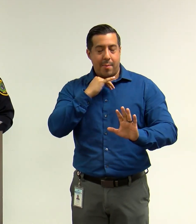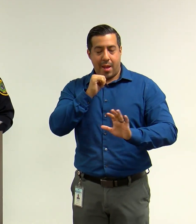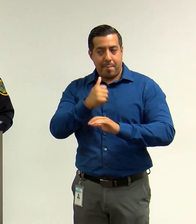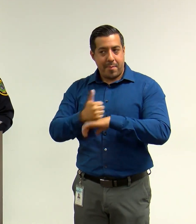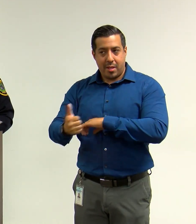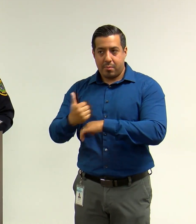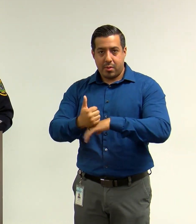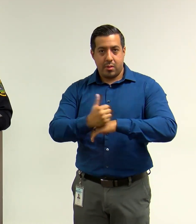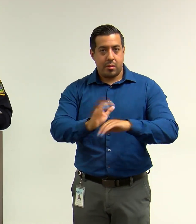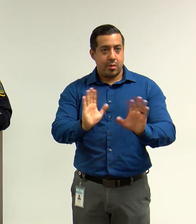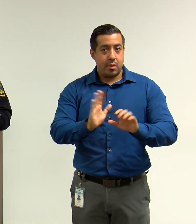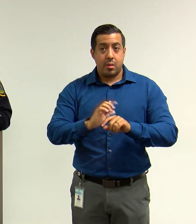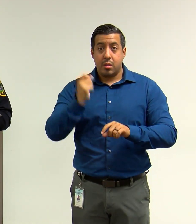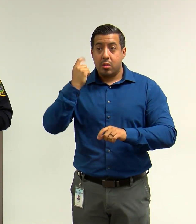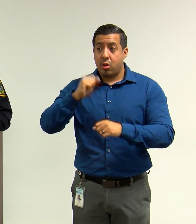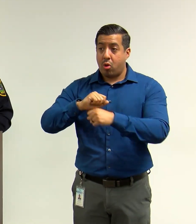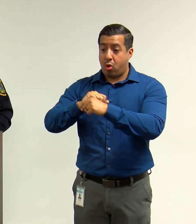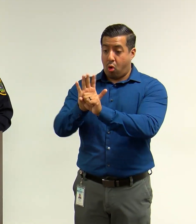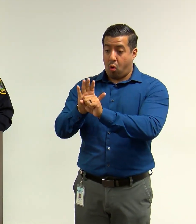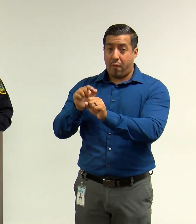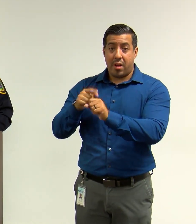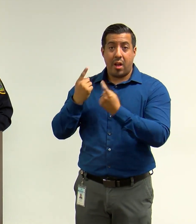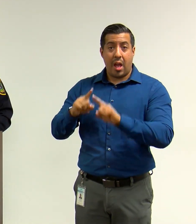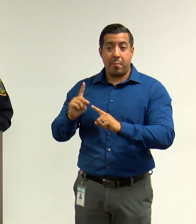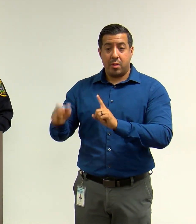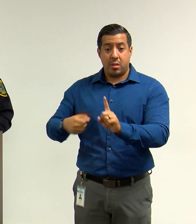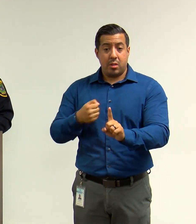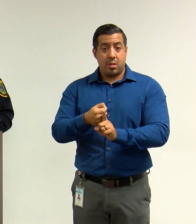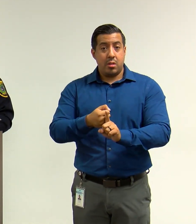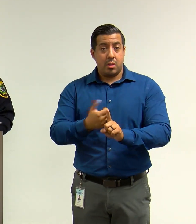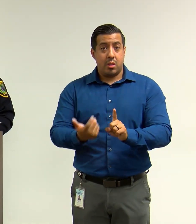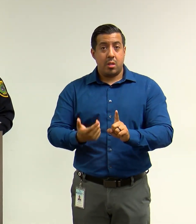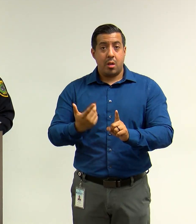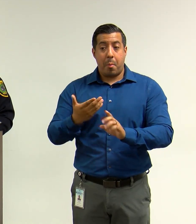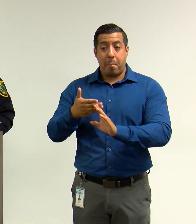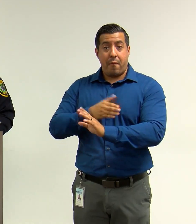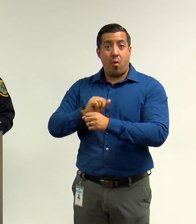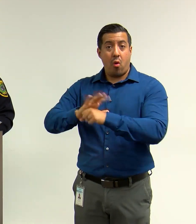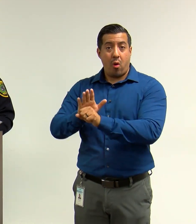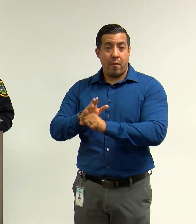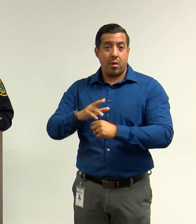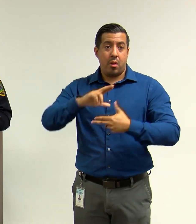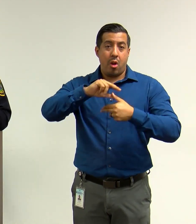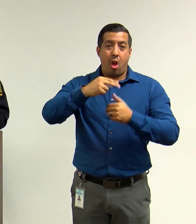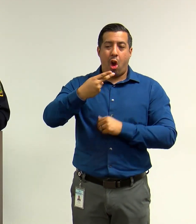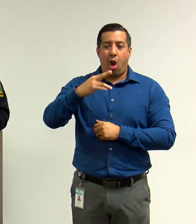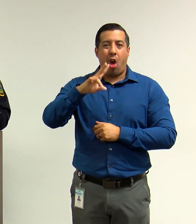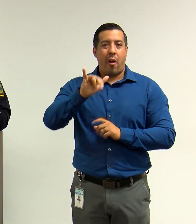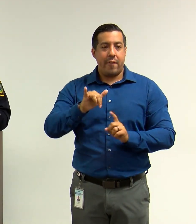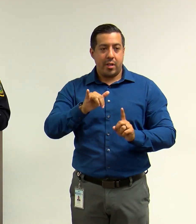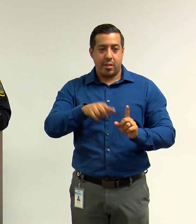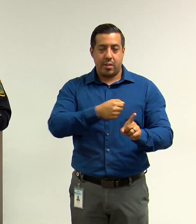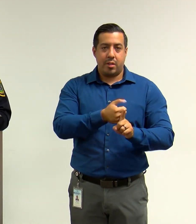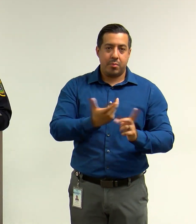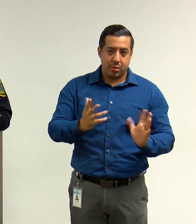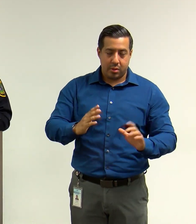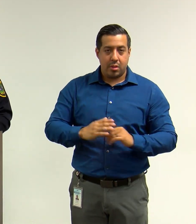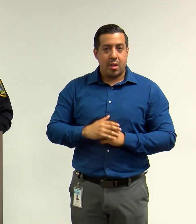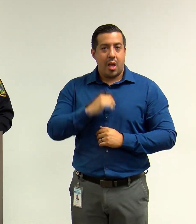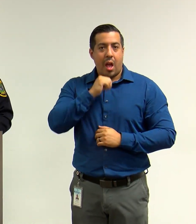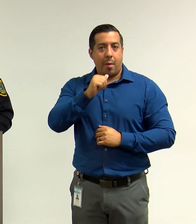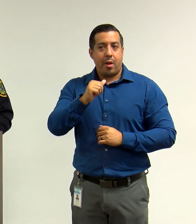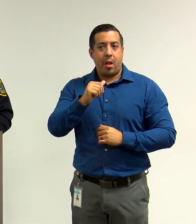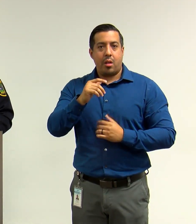now. COVID rolled in, and before COVID, it was Hurricane Harvey. So I'm not going to let all our officers take